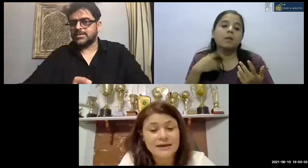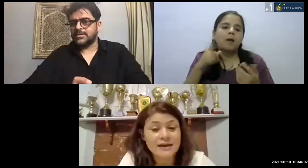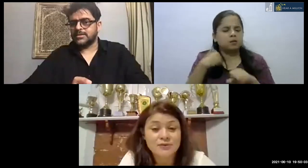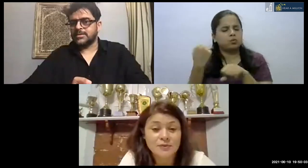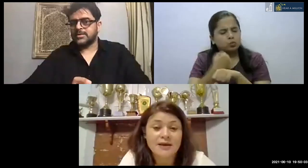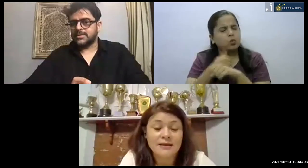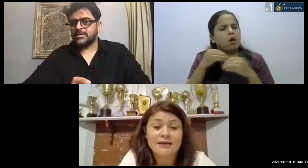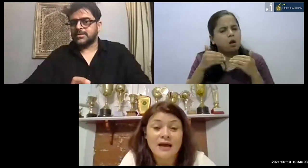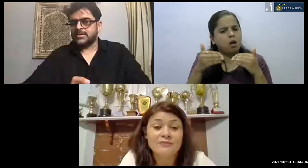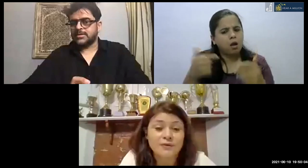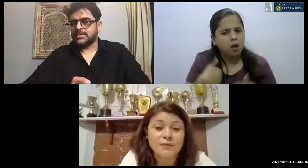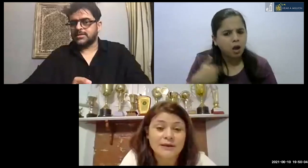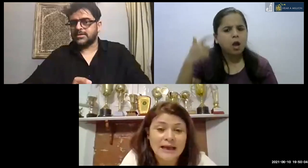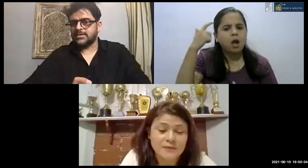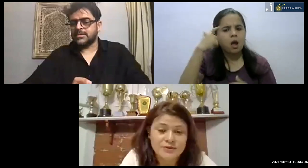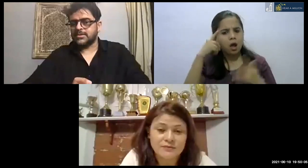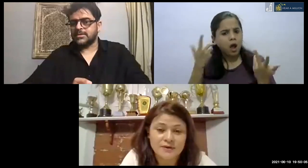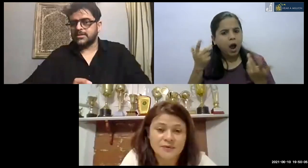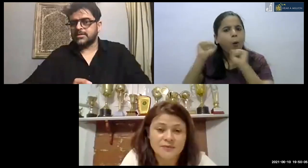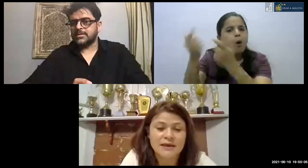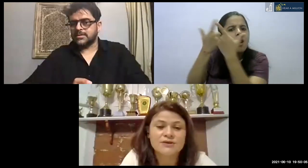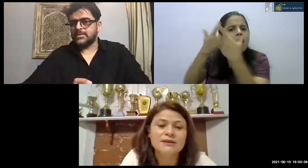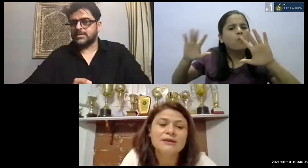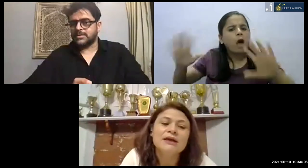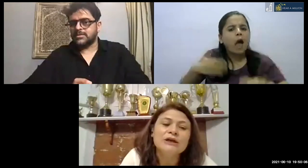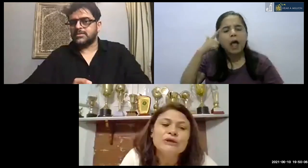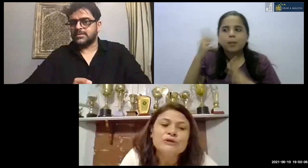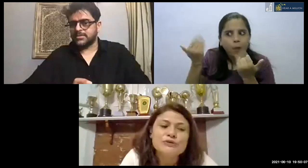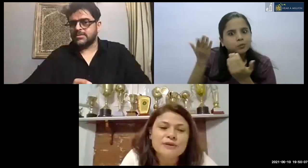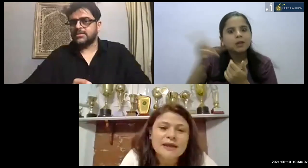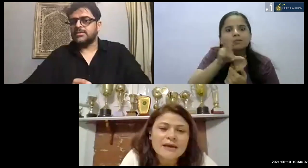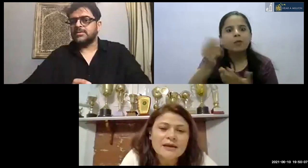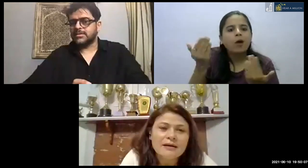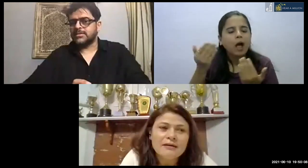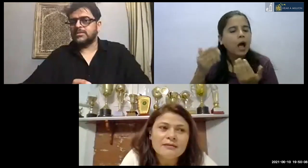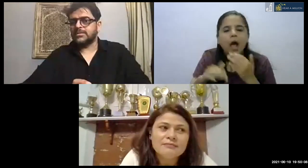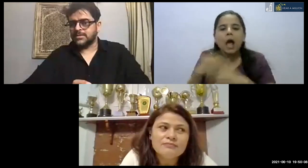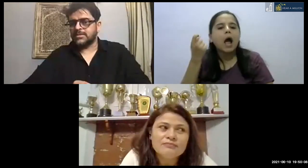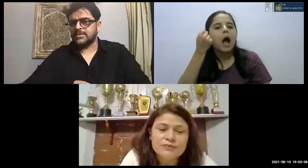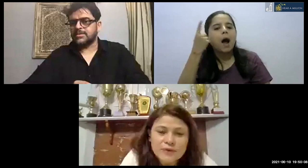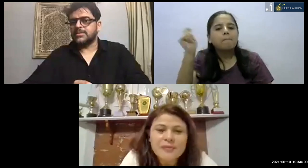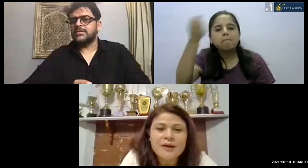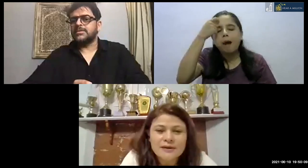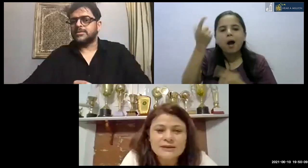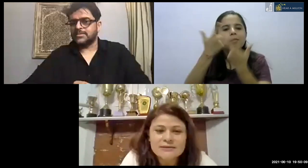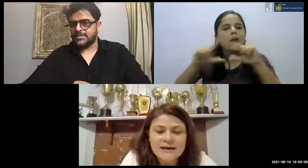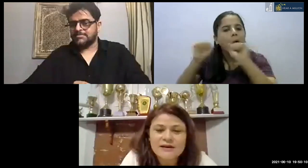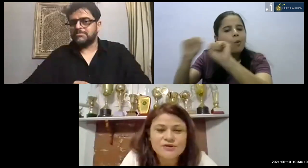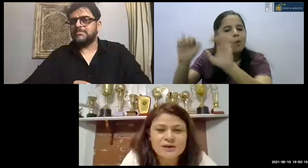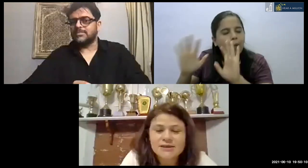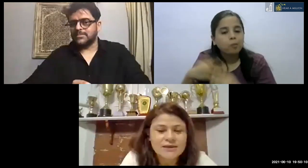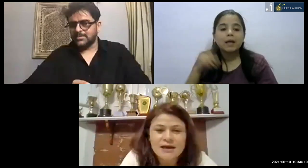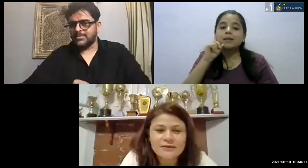I realized, okay, they have their own language of communication. So then, doing my work in